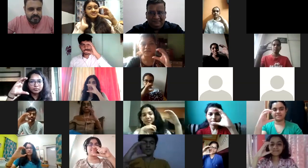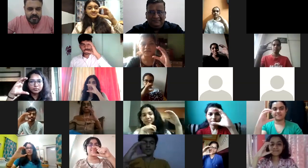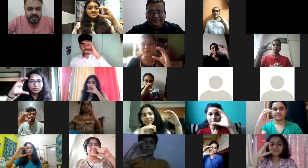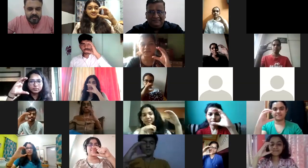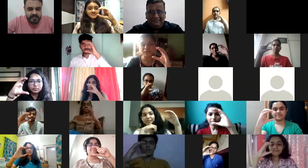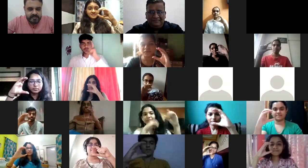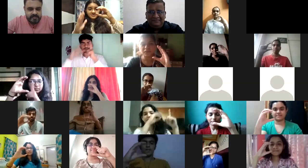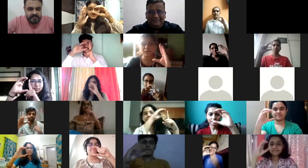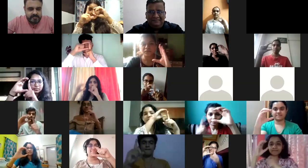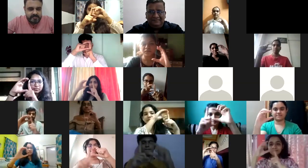D.